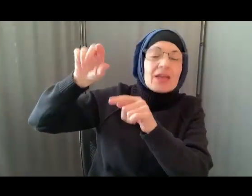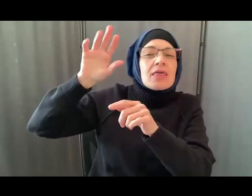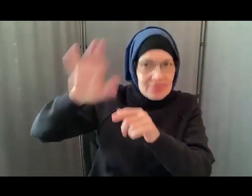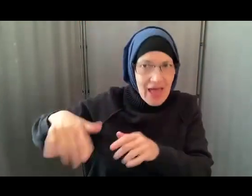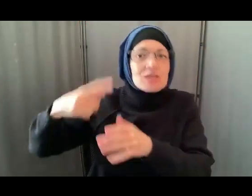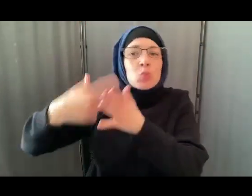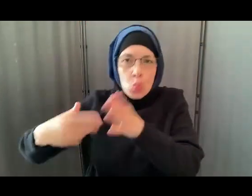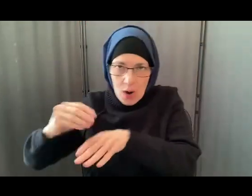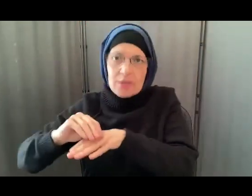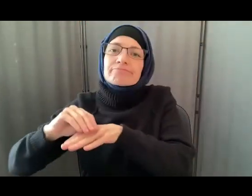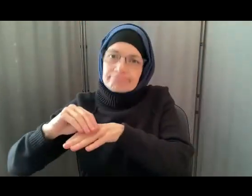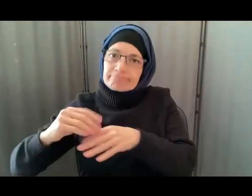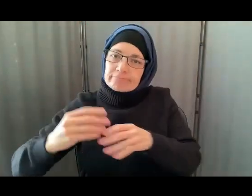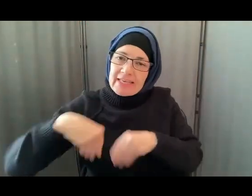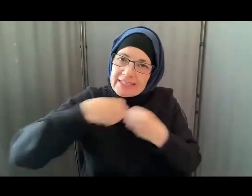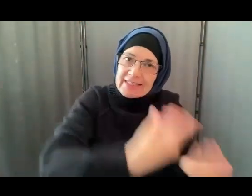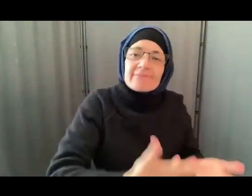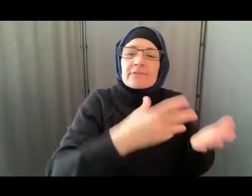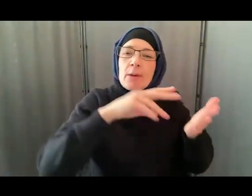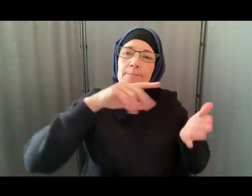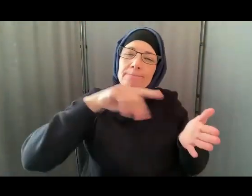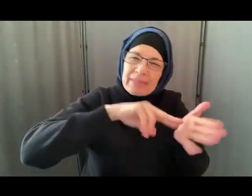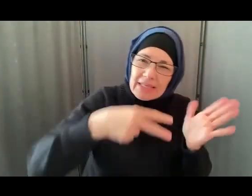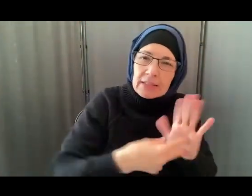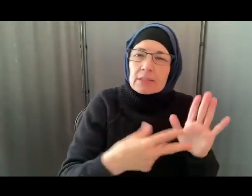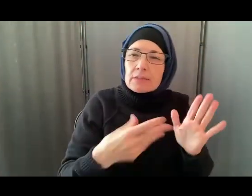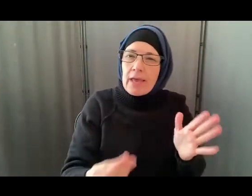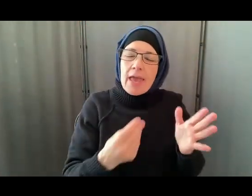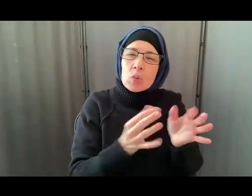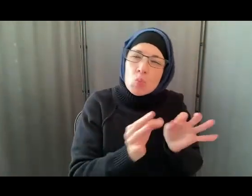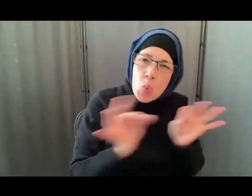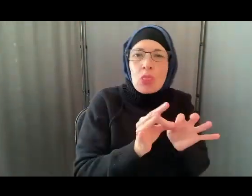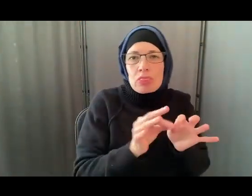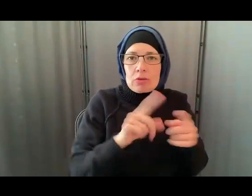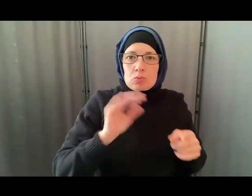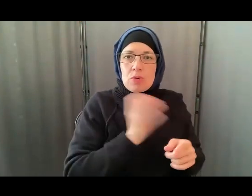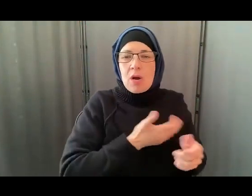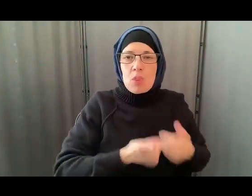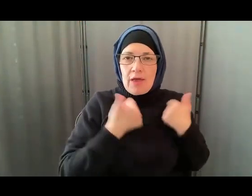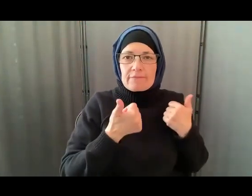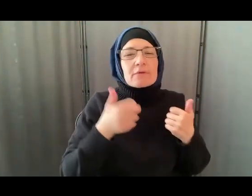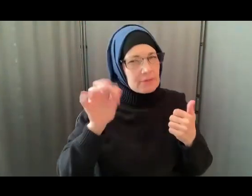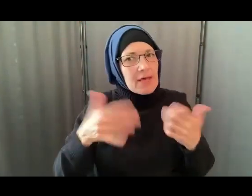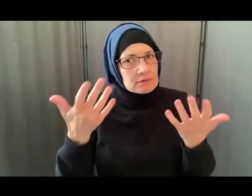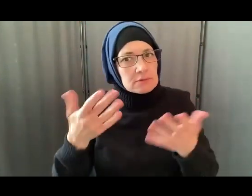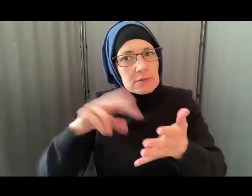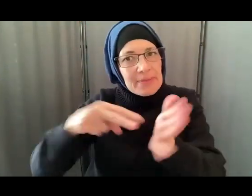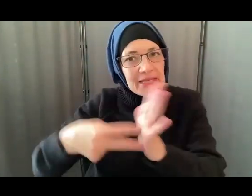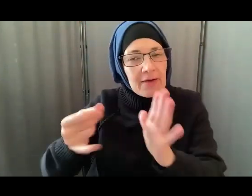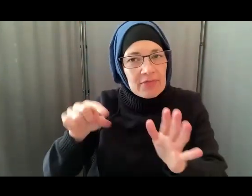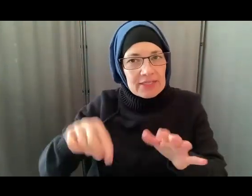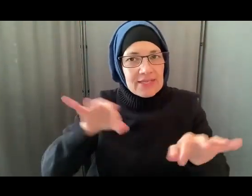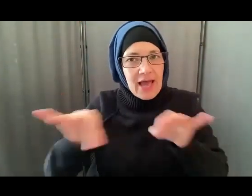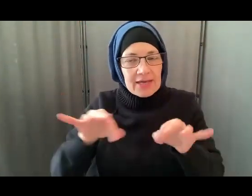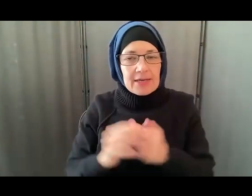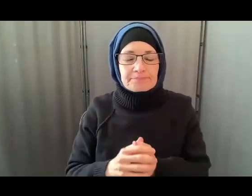So this is what the ayah is referring to. Then it goes